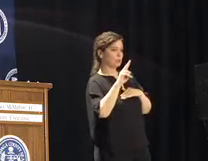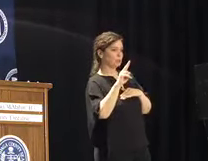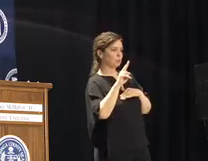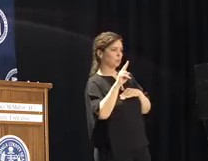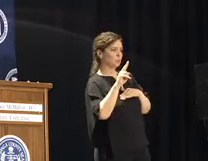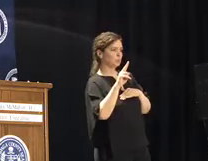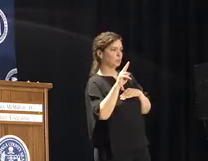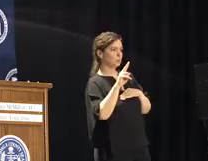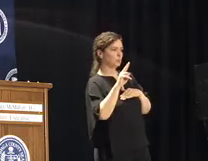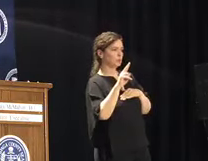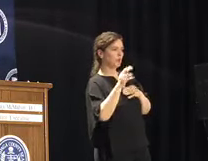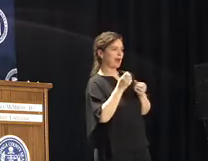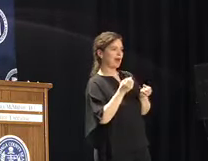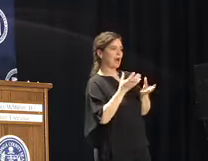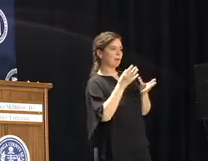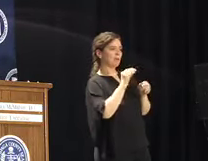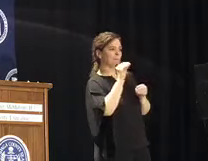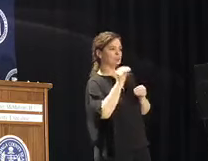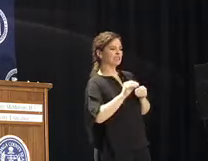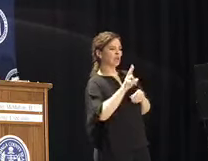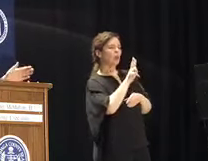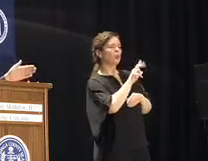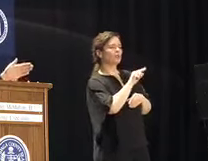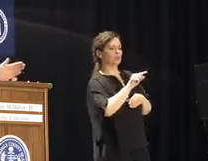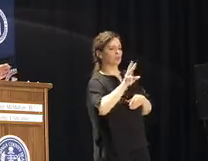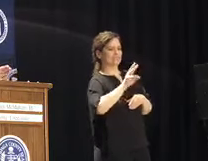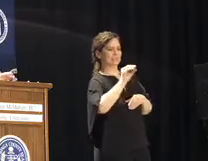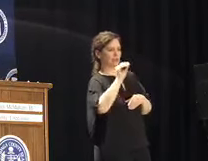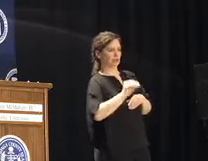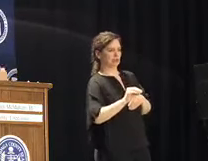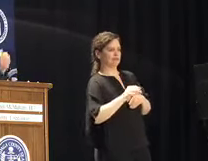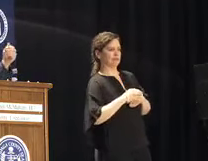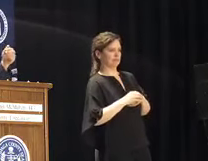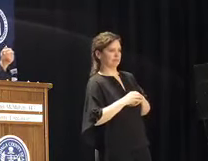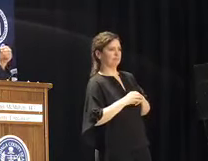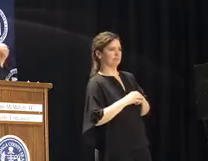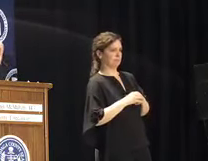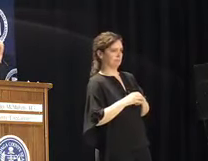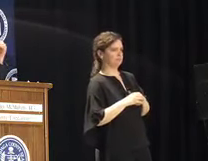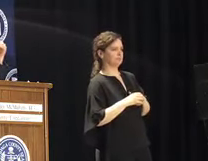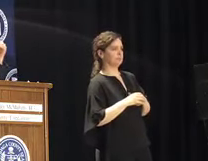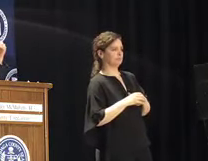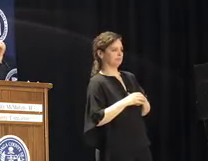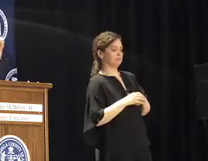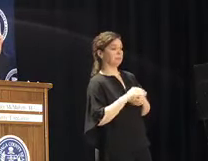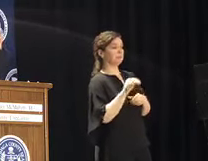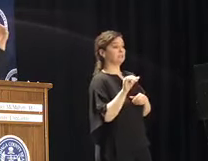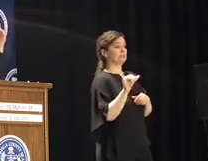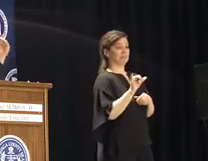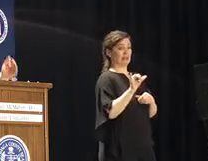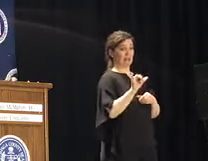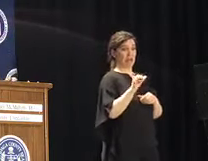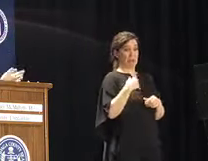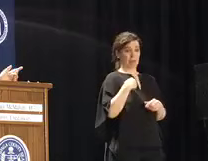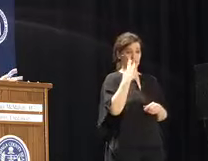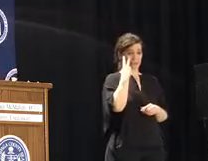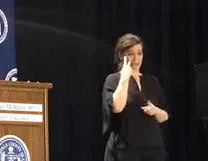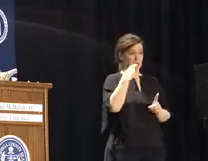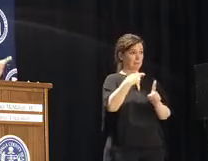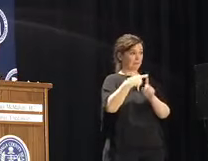of positives. That's been a percentage that's held true, just like we've seen positives related to numbers of